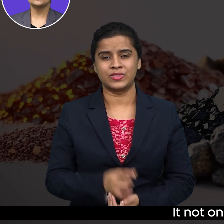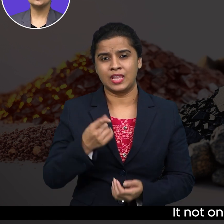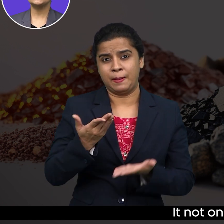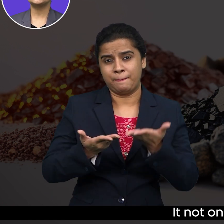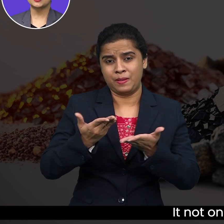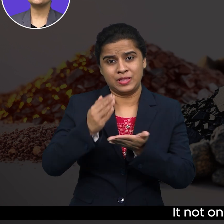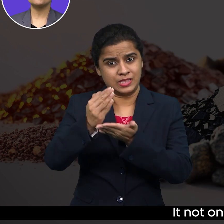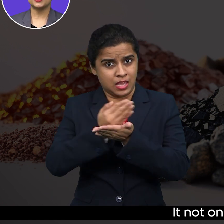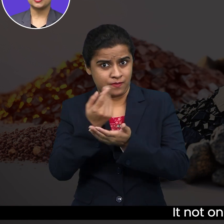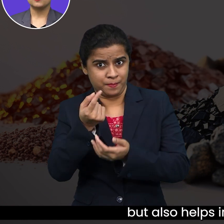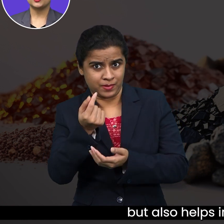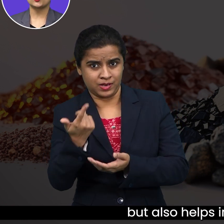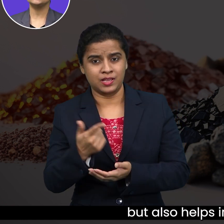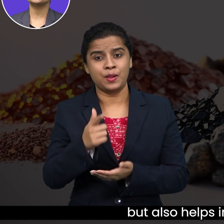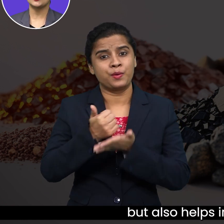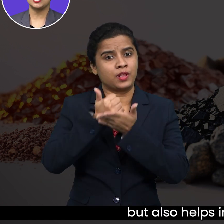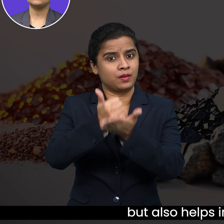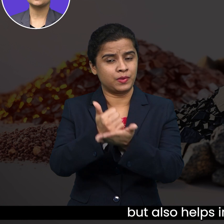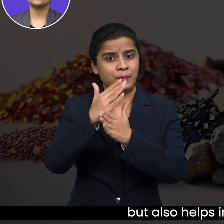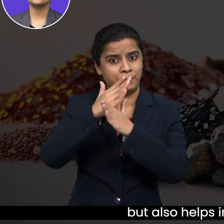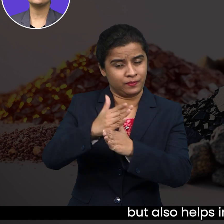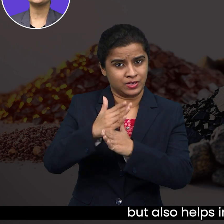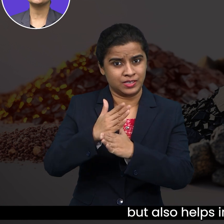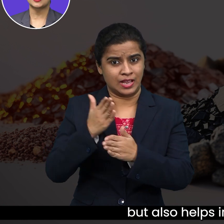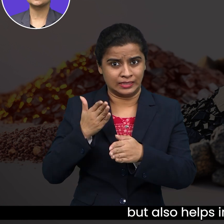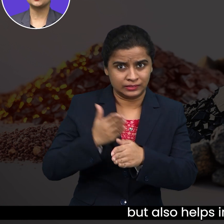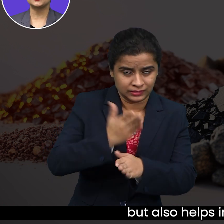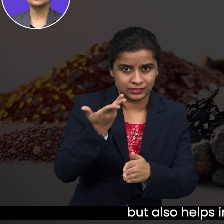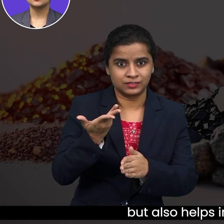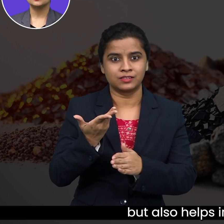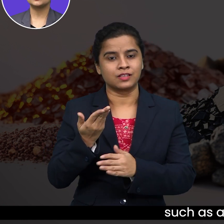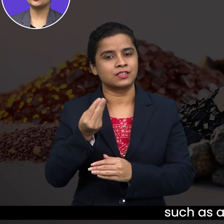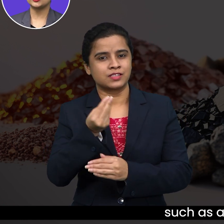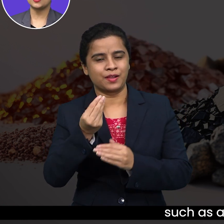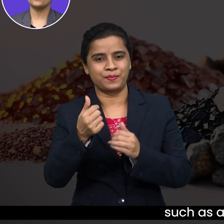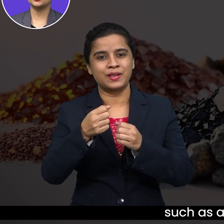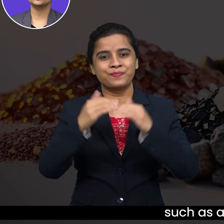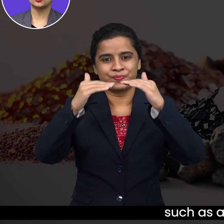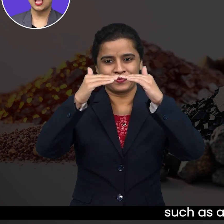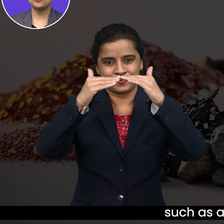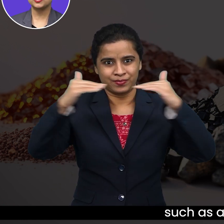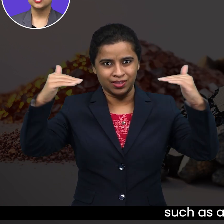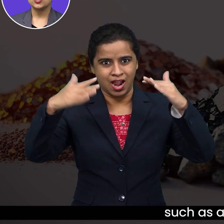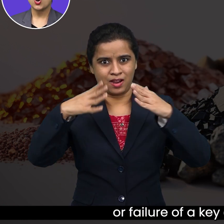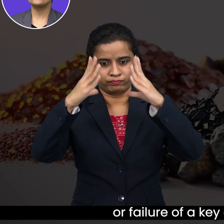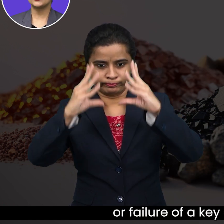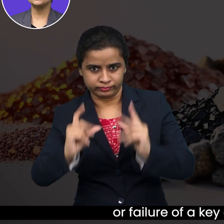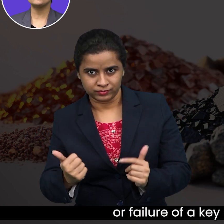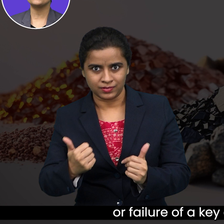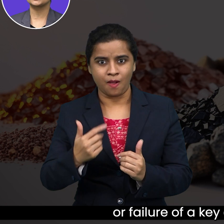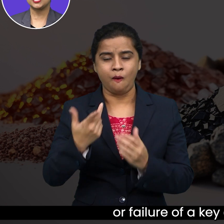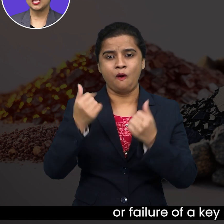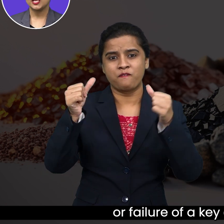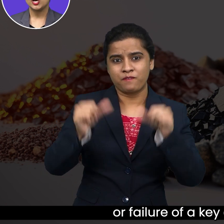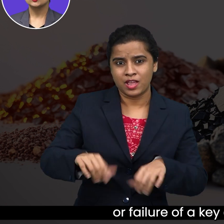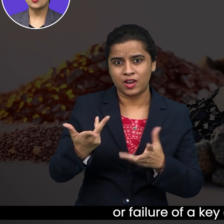It not only saves money but also helps in preventing accidents such as a bridge collapse or failure